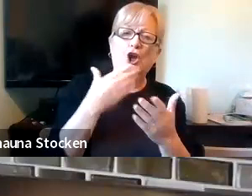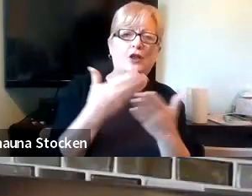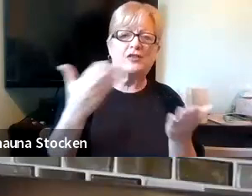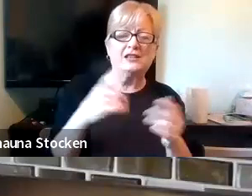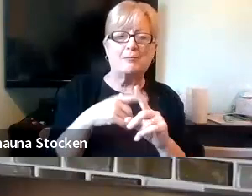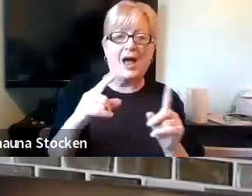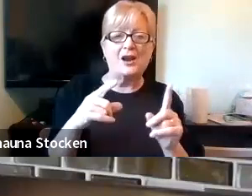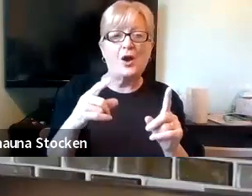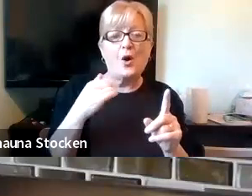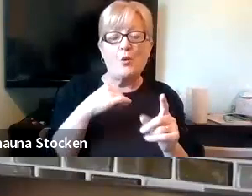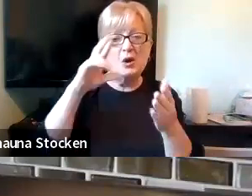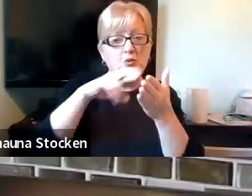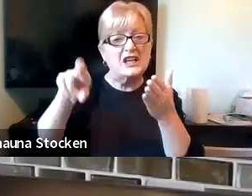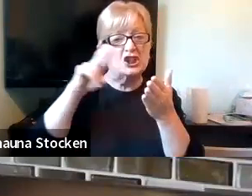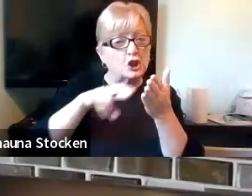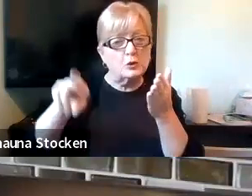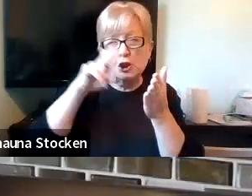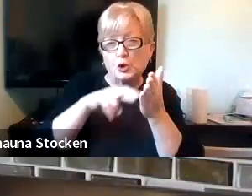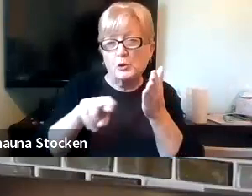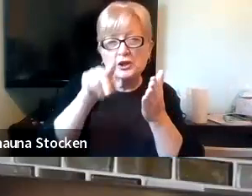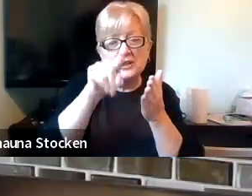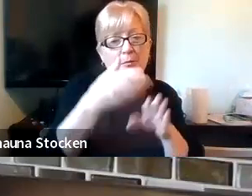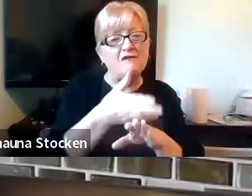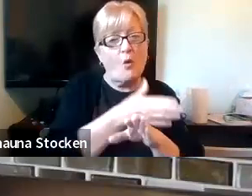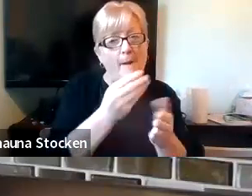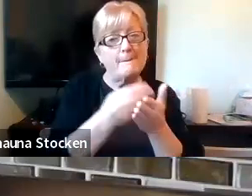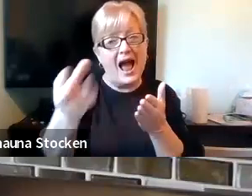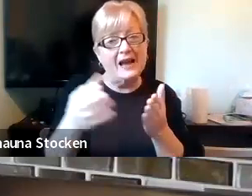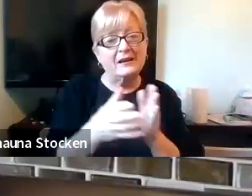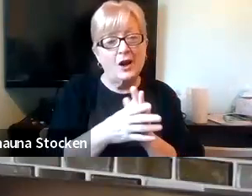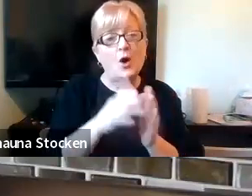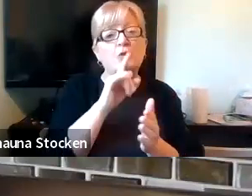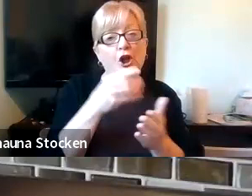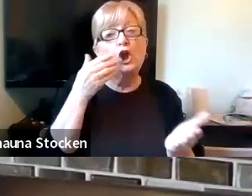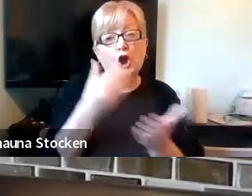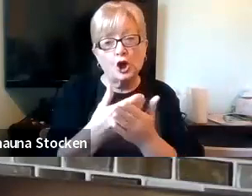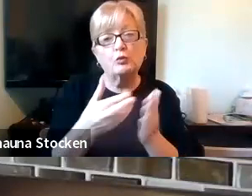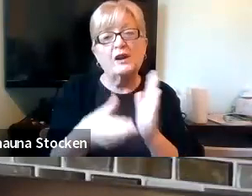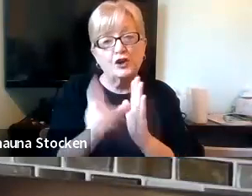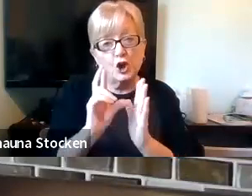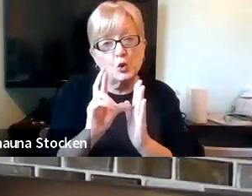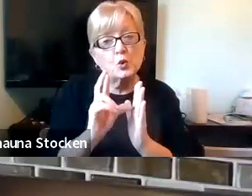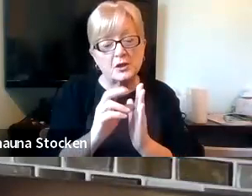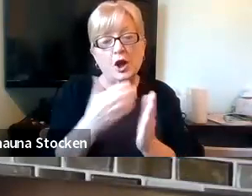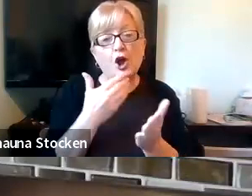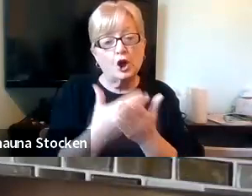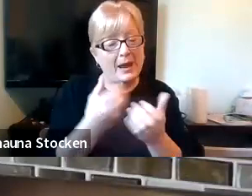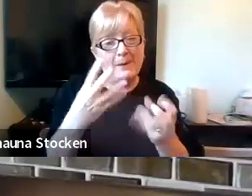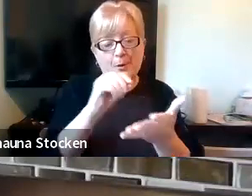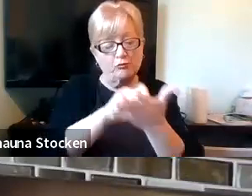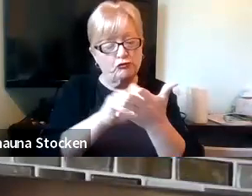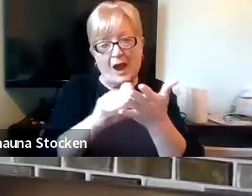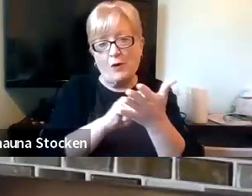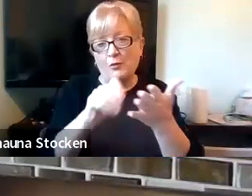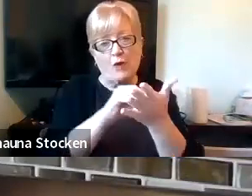But we researched this one before we bought this one, and it had really good reviews. People who had bought it all seemed to have good experiences with